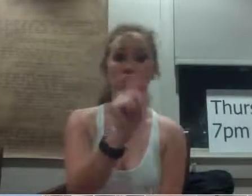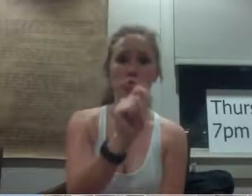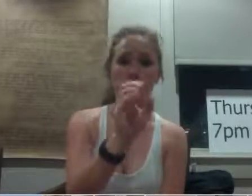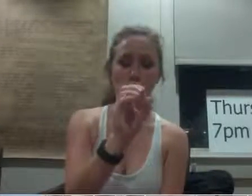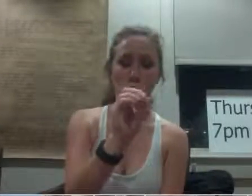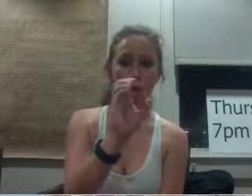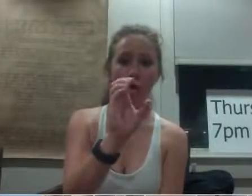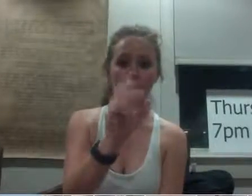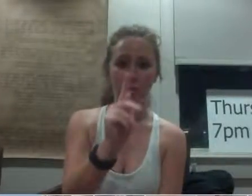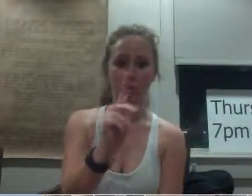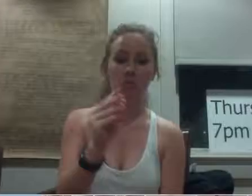Okay, so stocks.